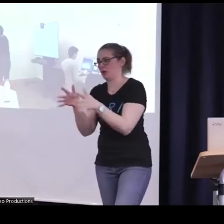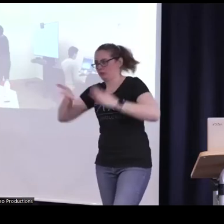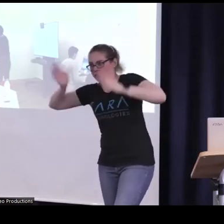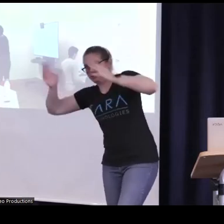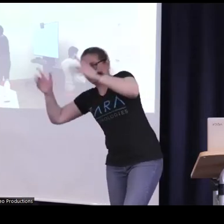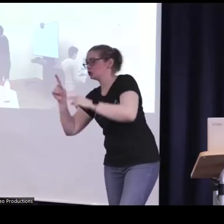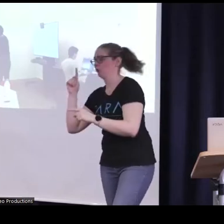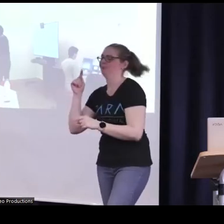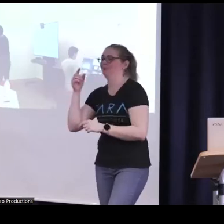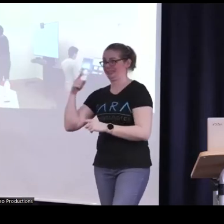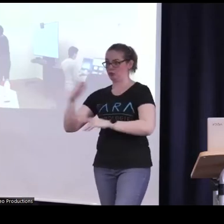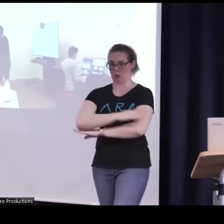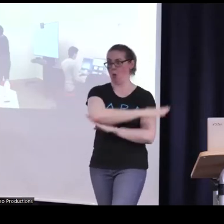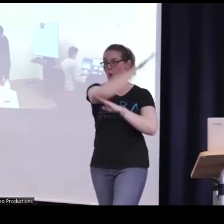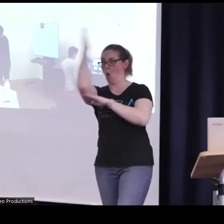looked like.